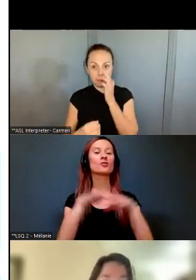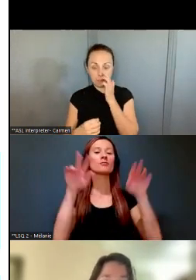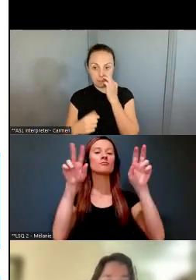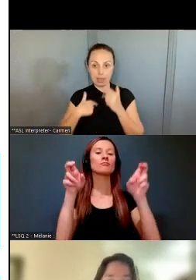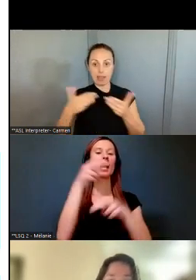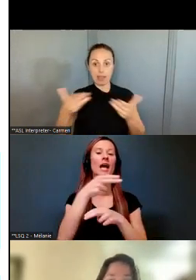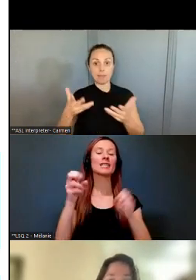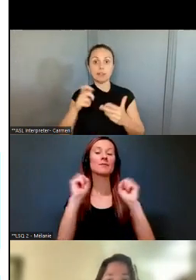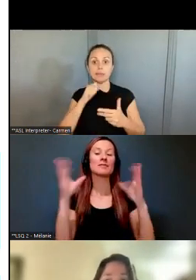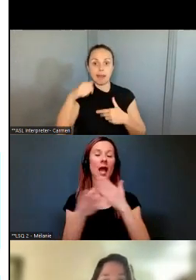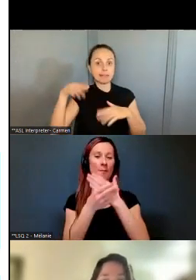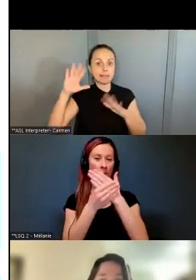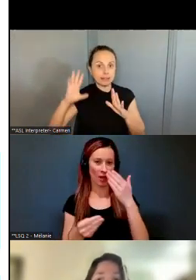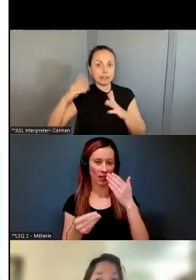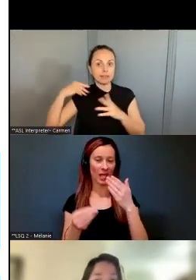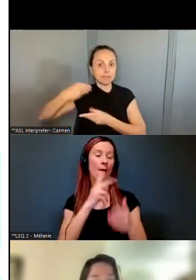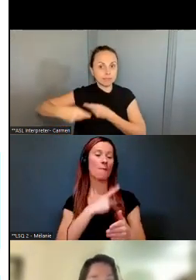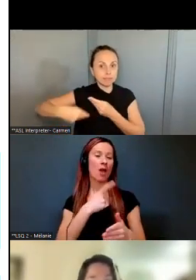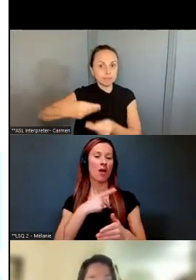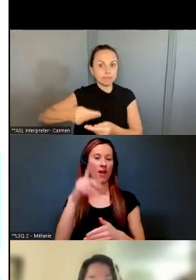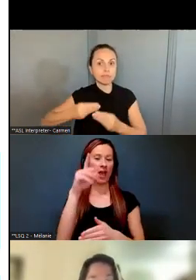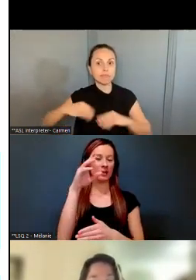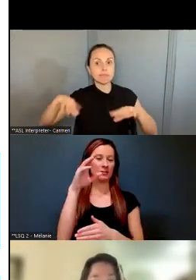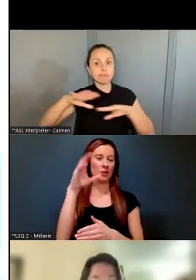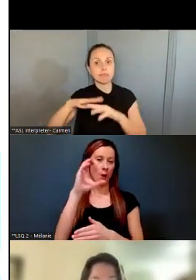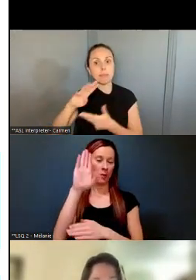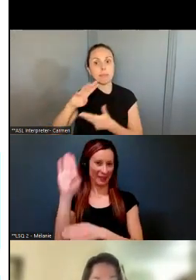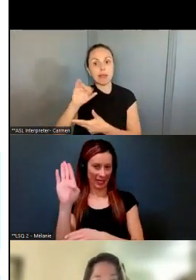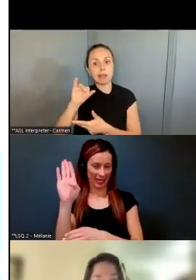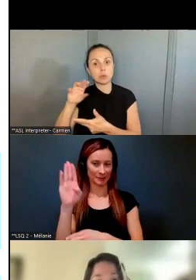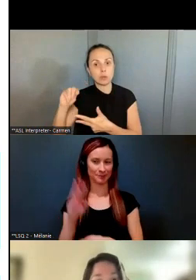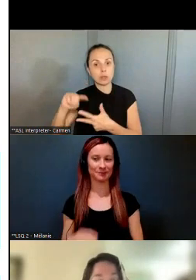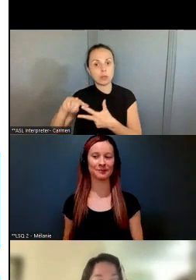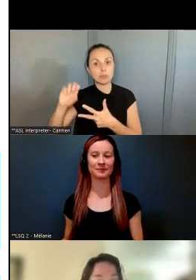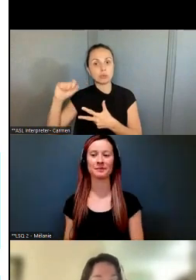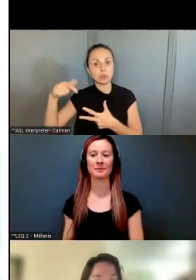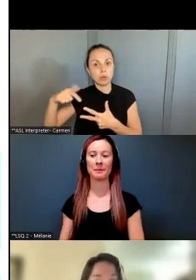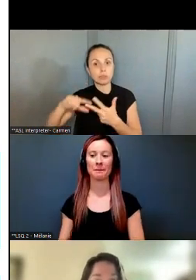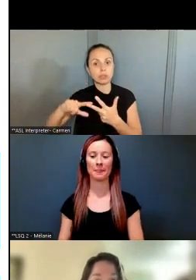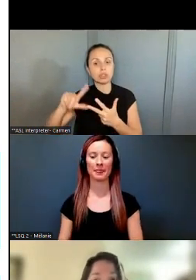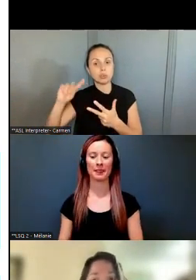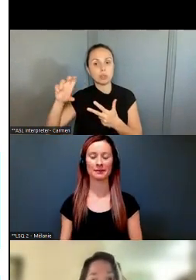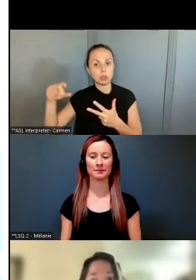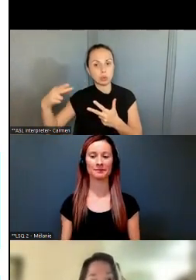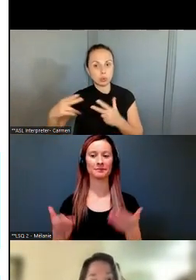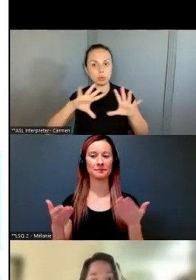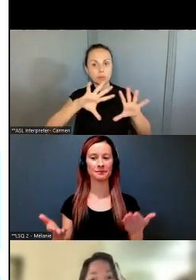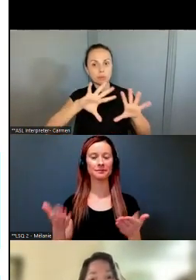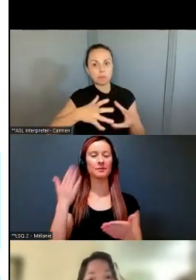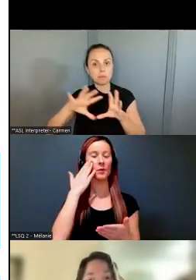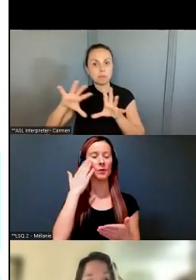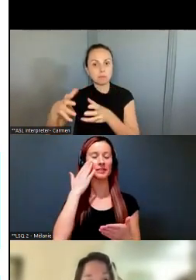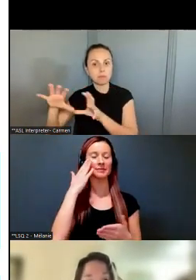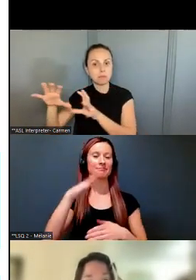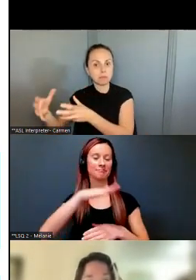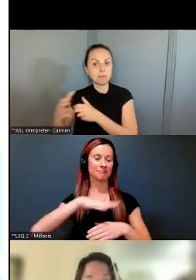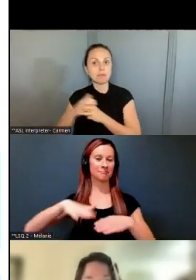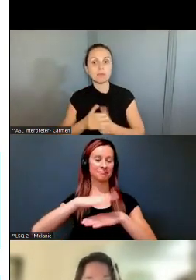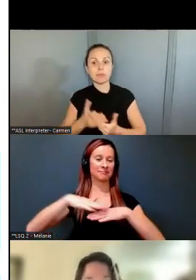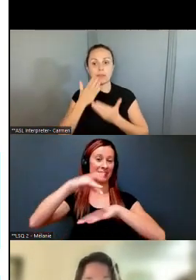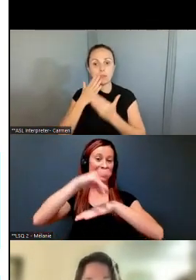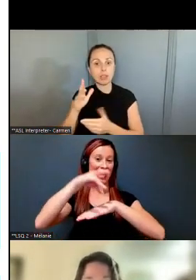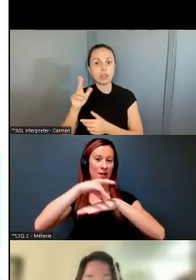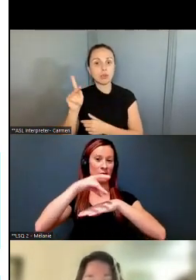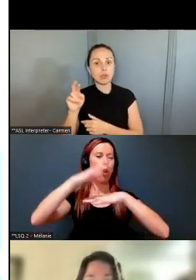the unceded traditional territories of the Musqueam, Squamish, and Tsleil-Waututh nations. And I want to particularly thank